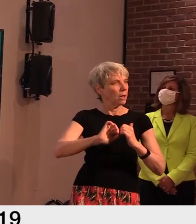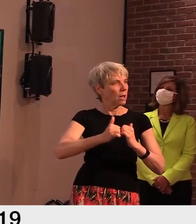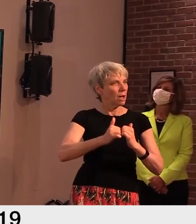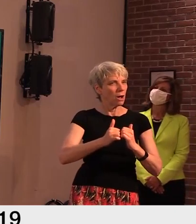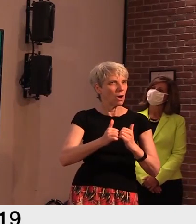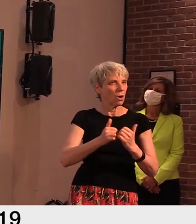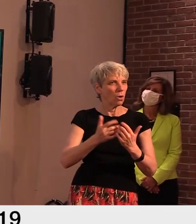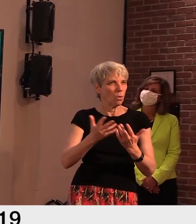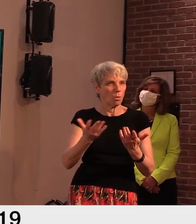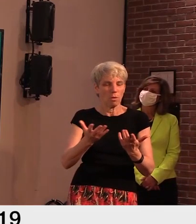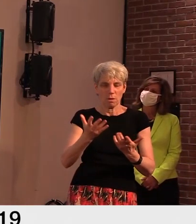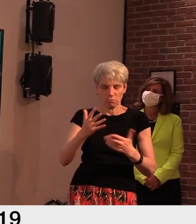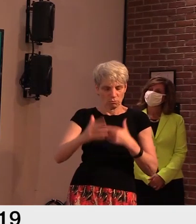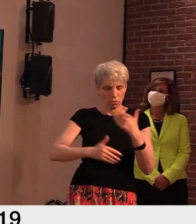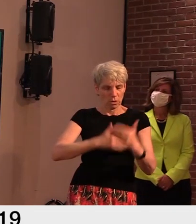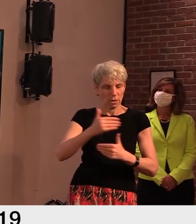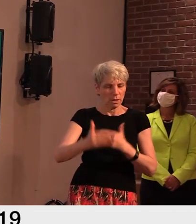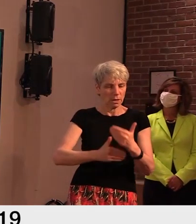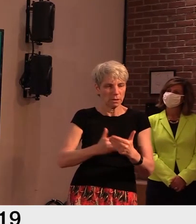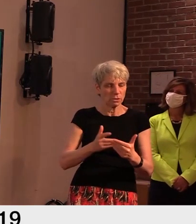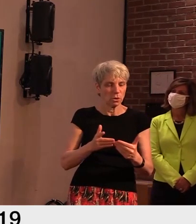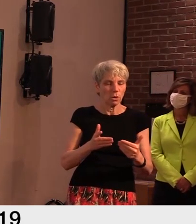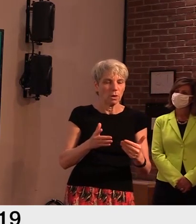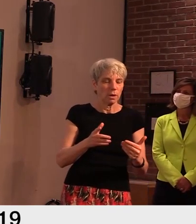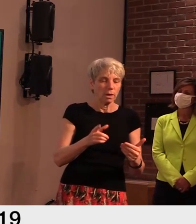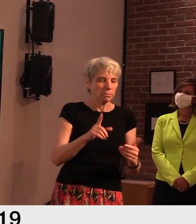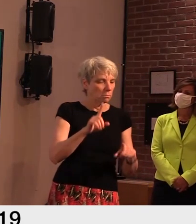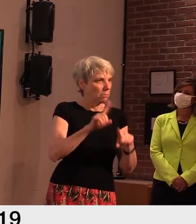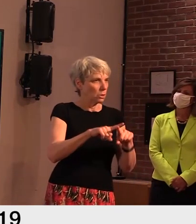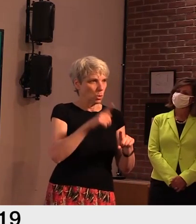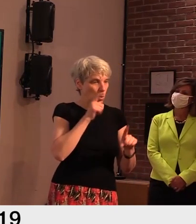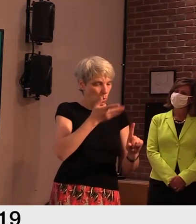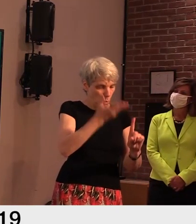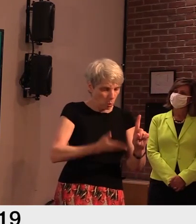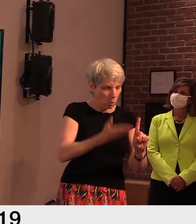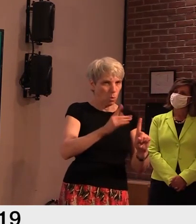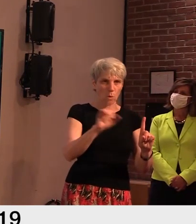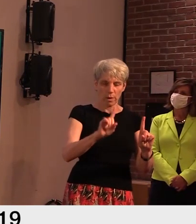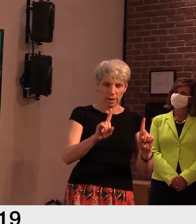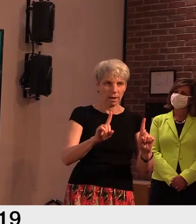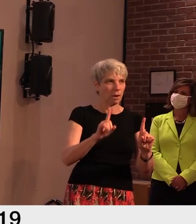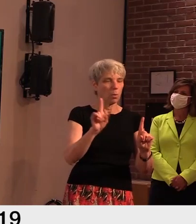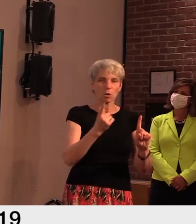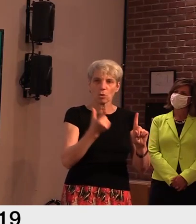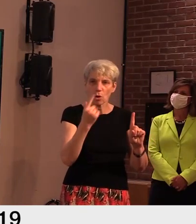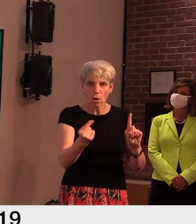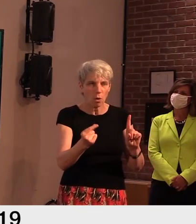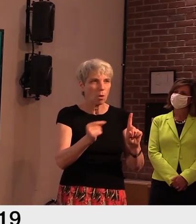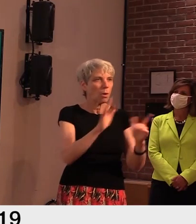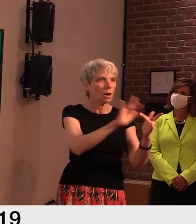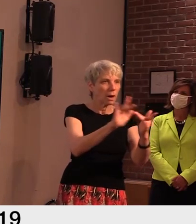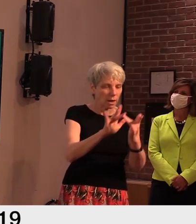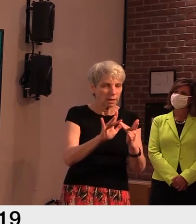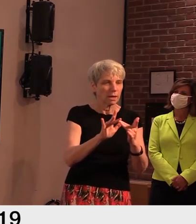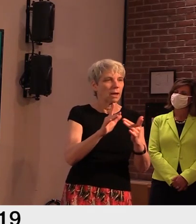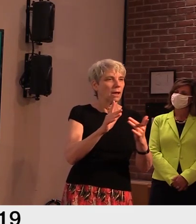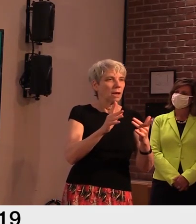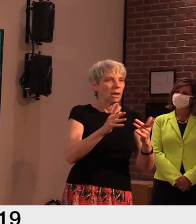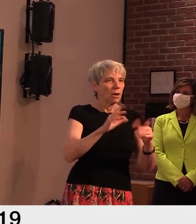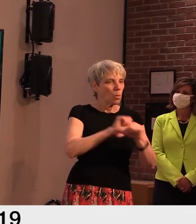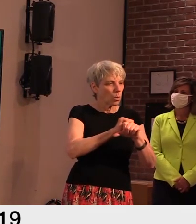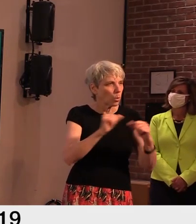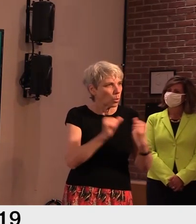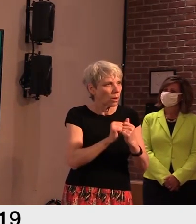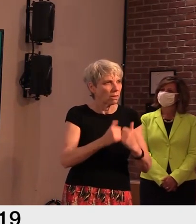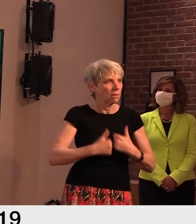the outbreak population. So this is part of epidemiology. As an investigation proceeds over time, we